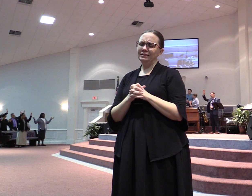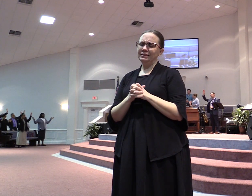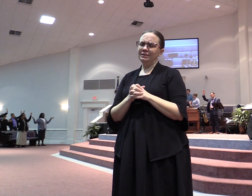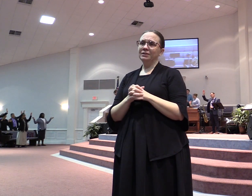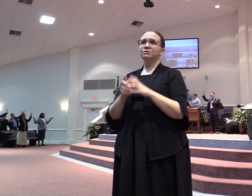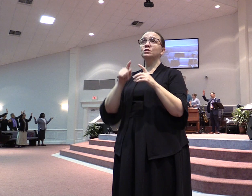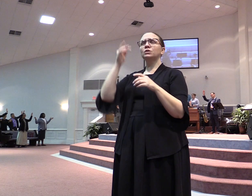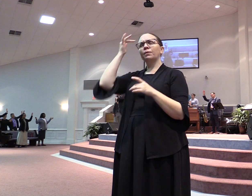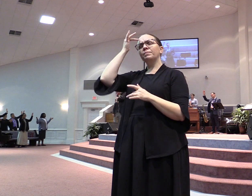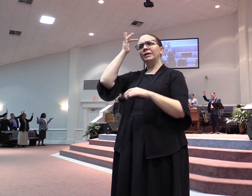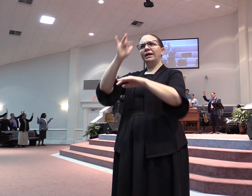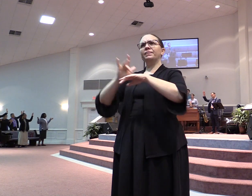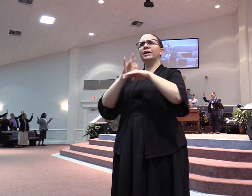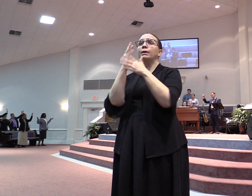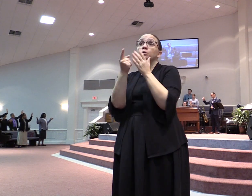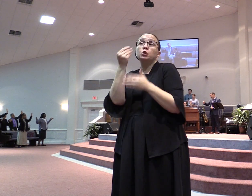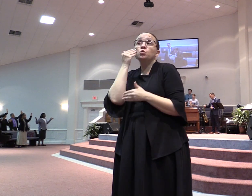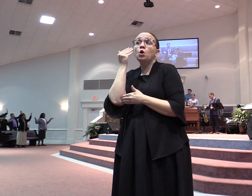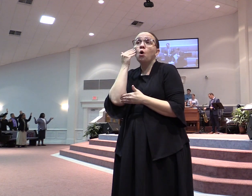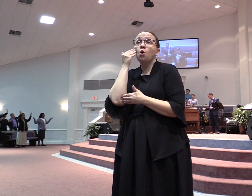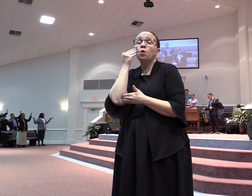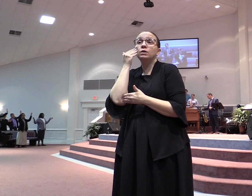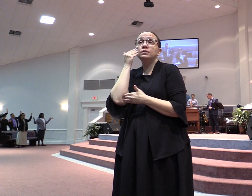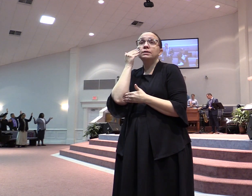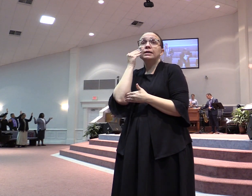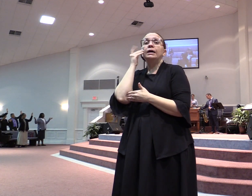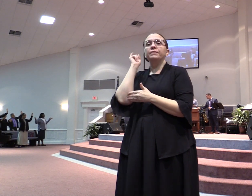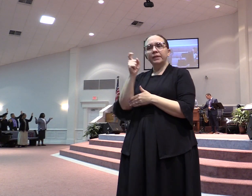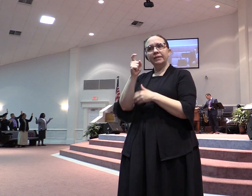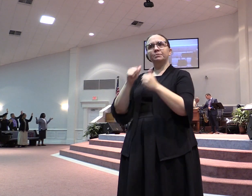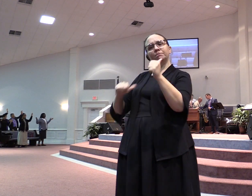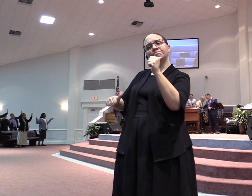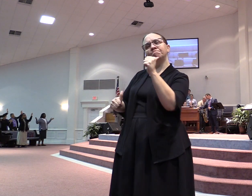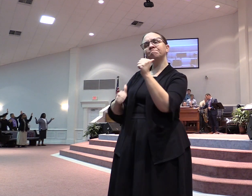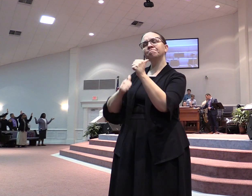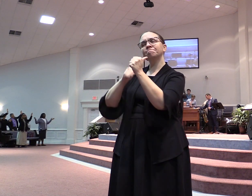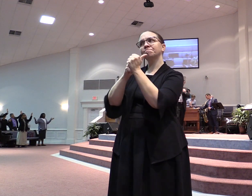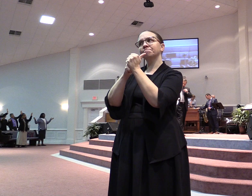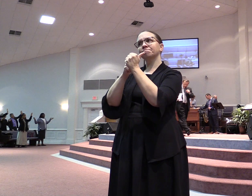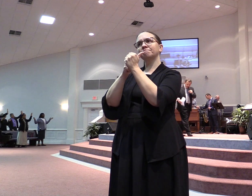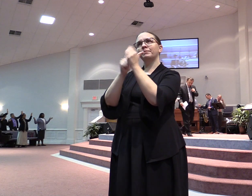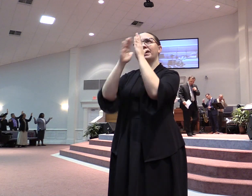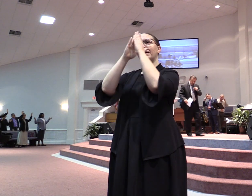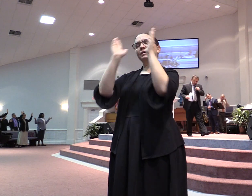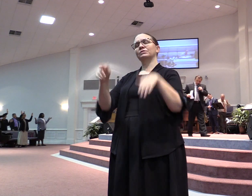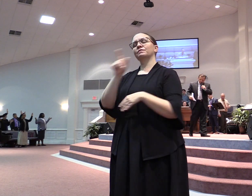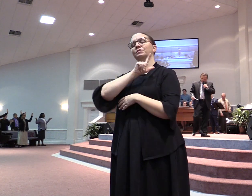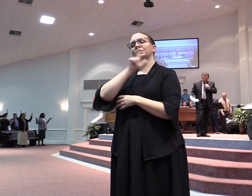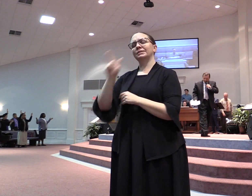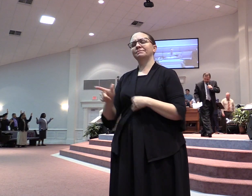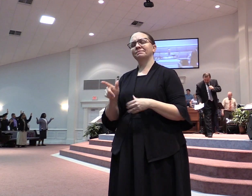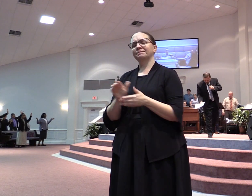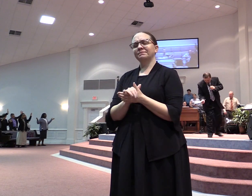Just begin to think about somebody that you know that needs to be back in the house